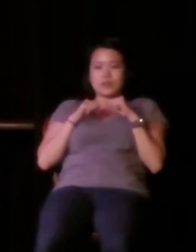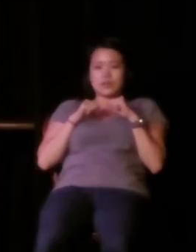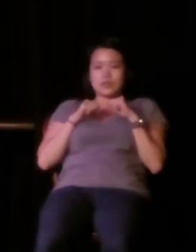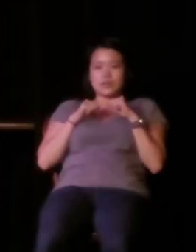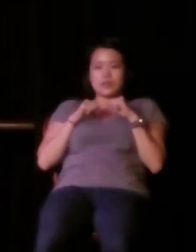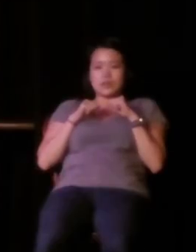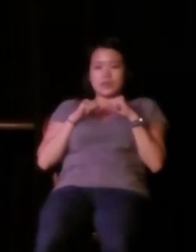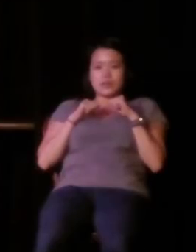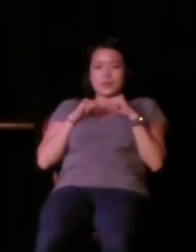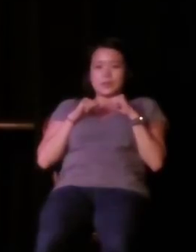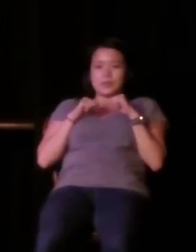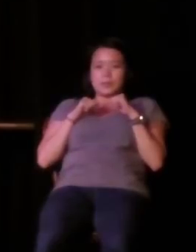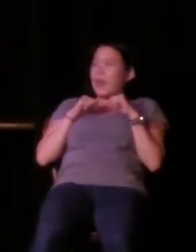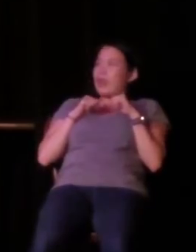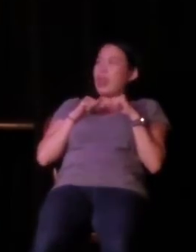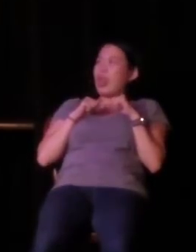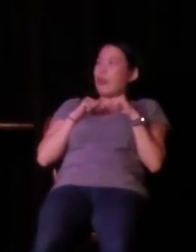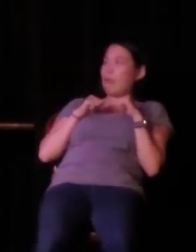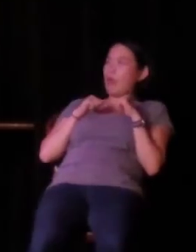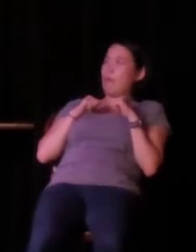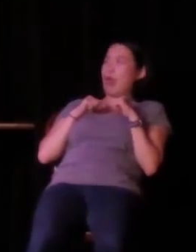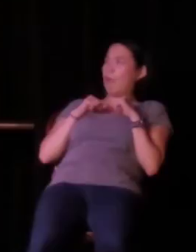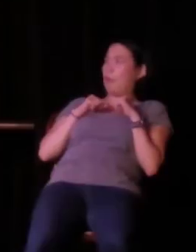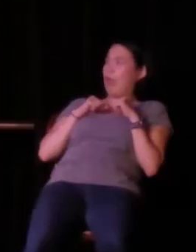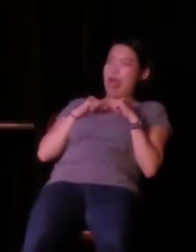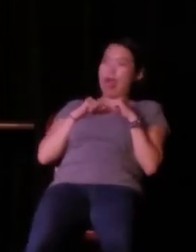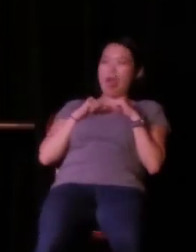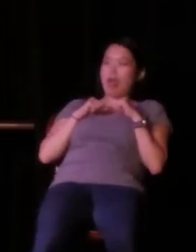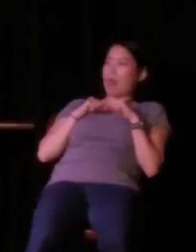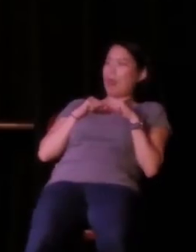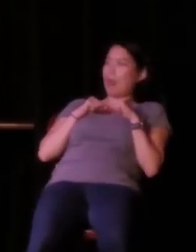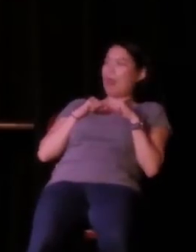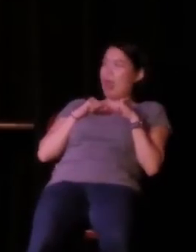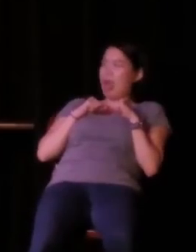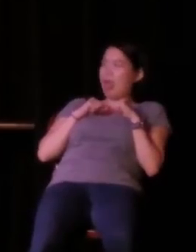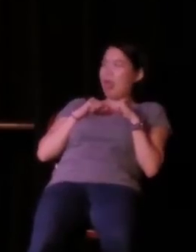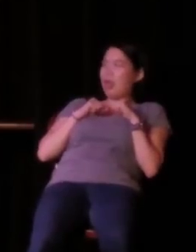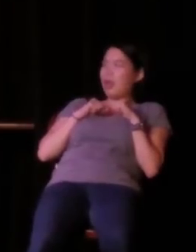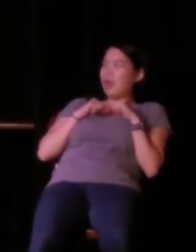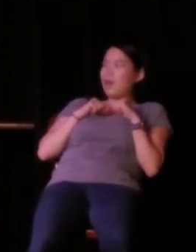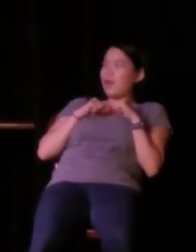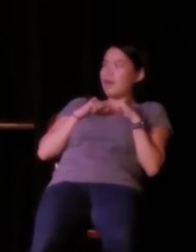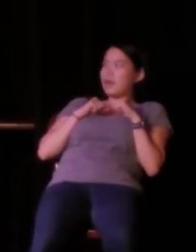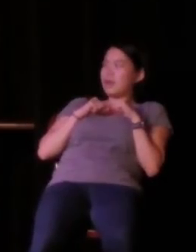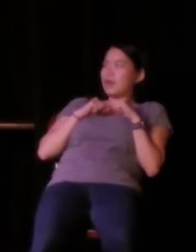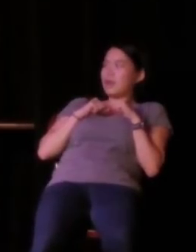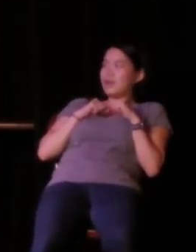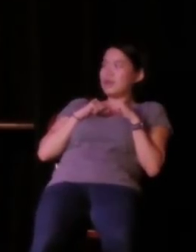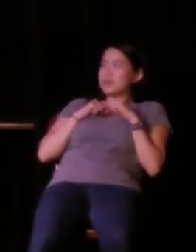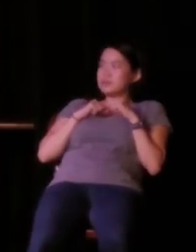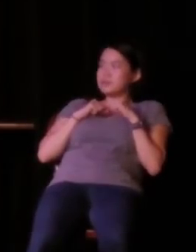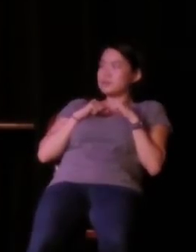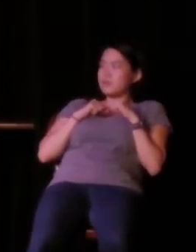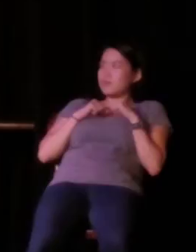make use of our time. Yes. I'll go to her right now. Oh, no! Oh, my God. That's what I'm talking about! She never used